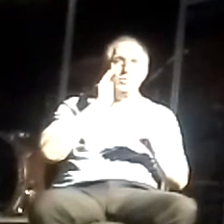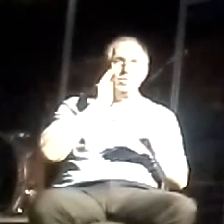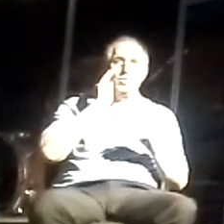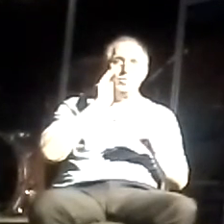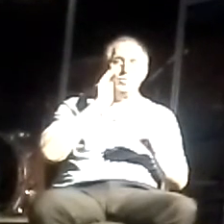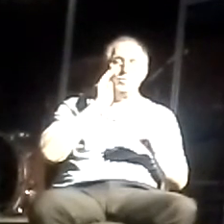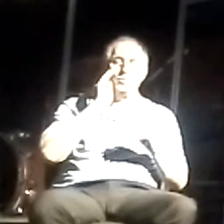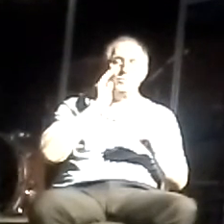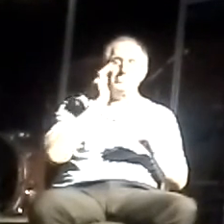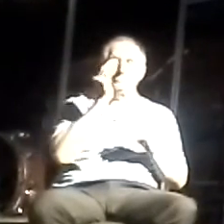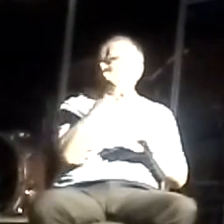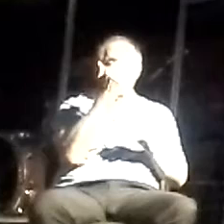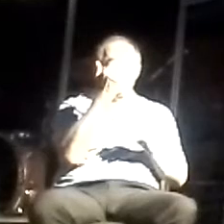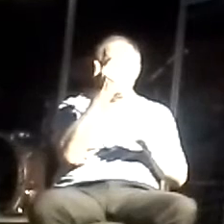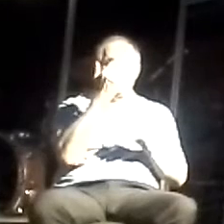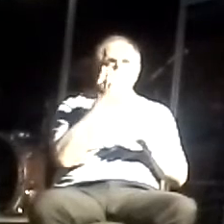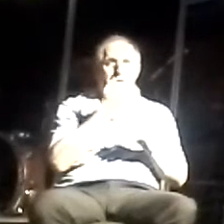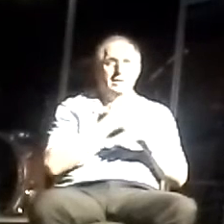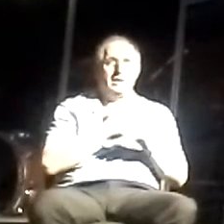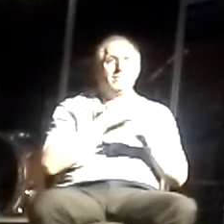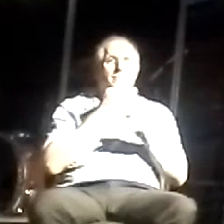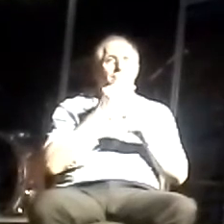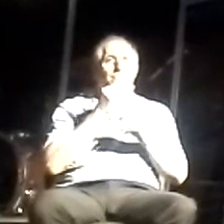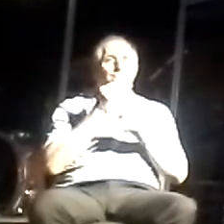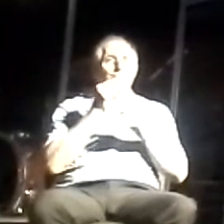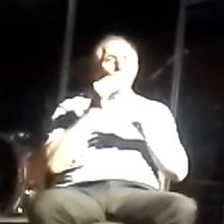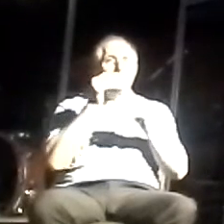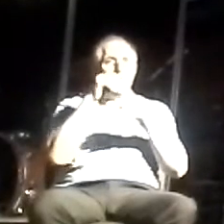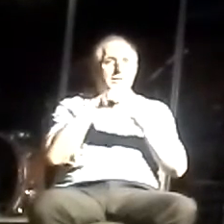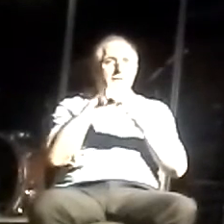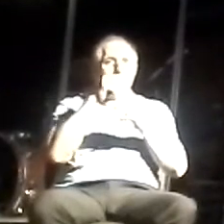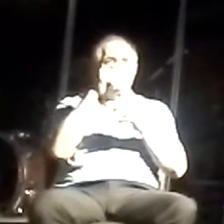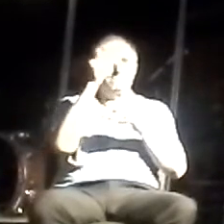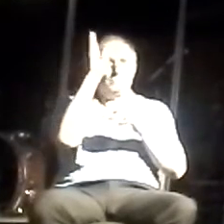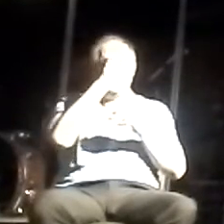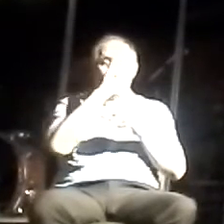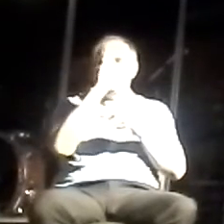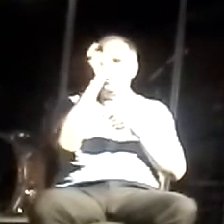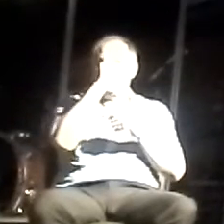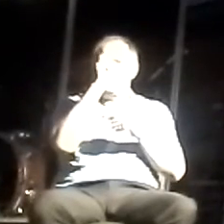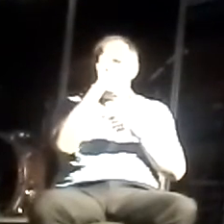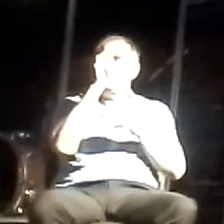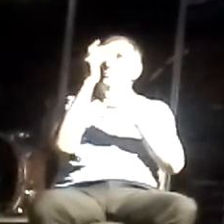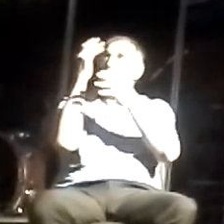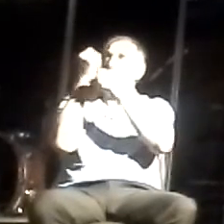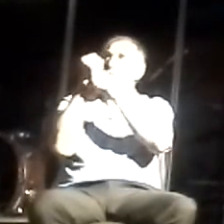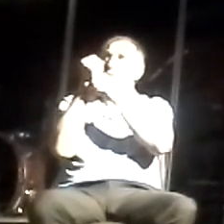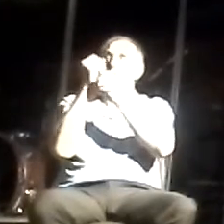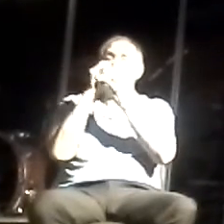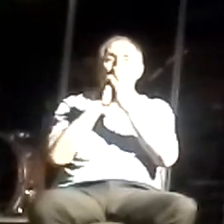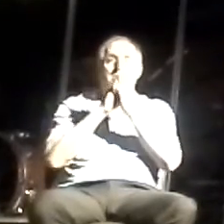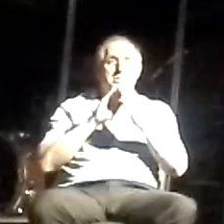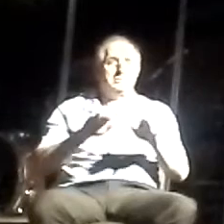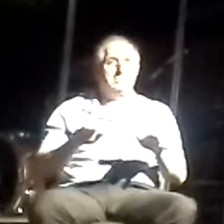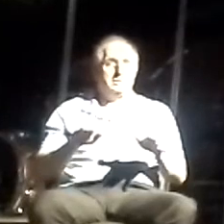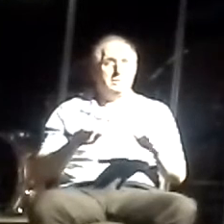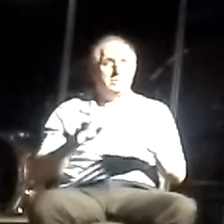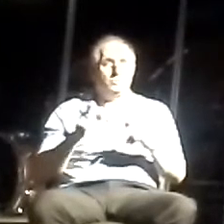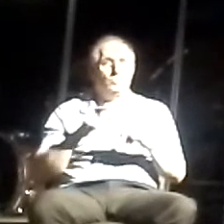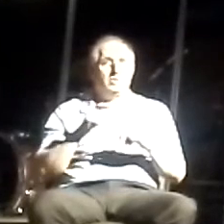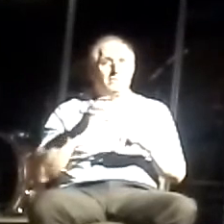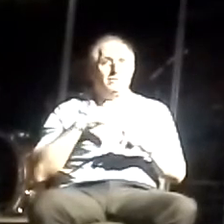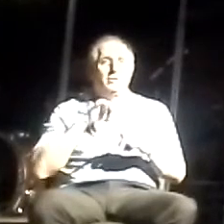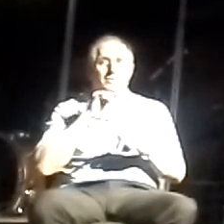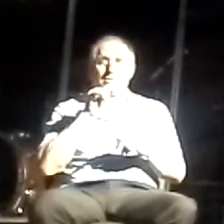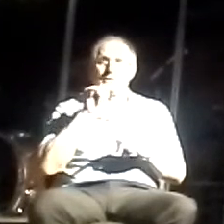at yourself in the mirror and say, I'm walking in the wisdom of God. I'm humbly trusting Him. It's peace, and it seems like you shouldn't have any